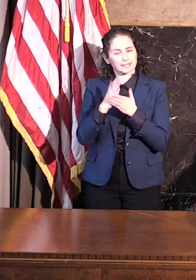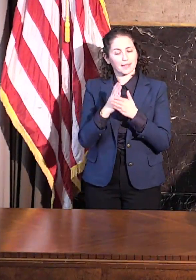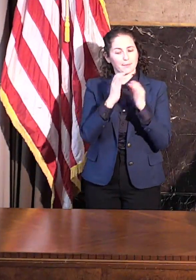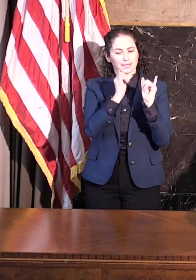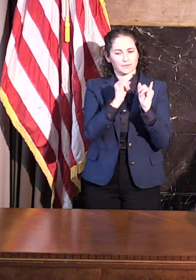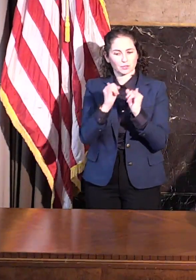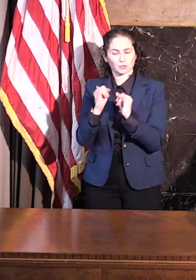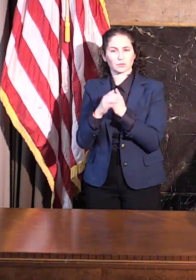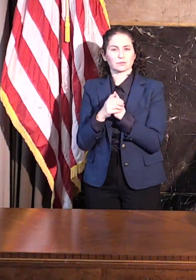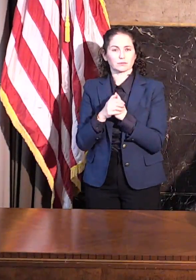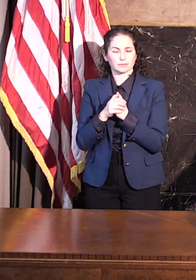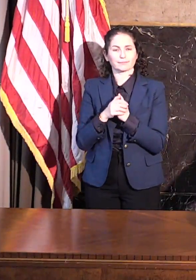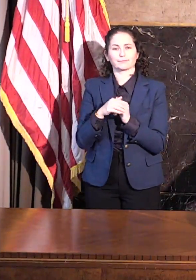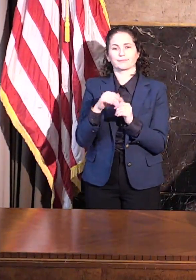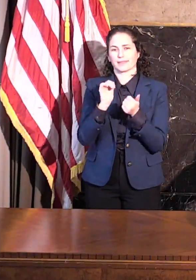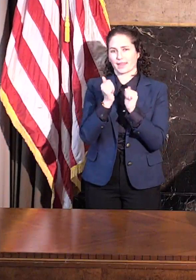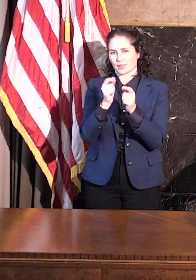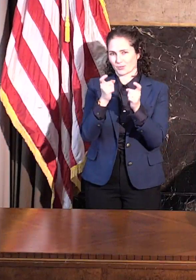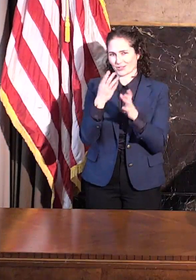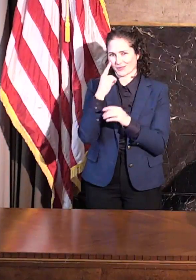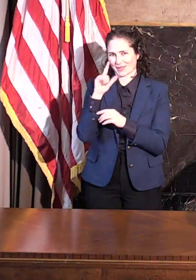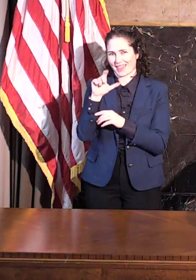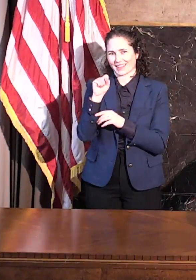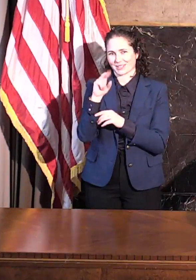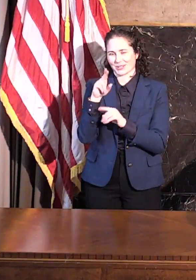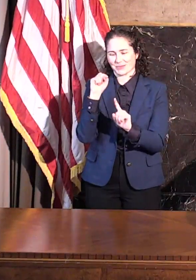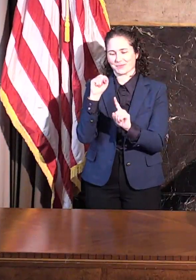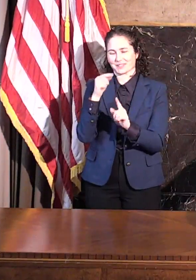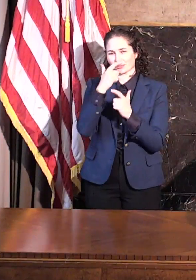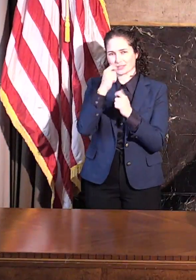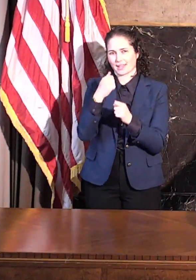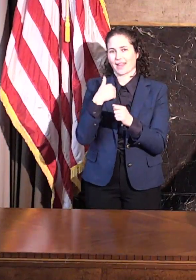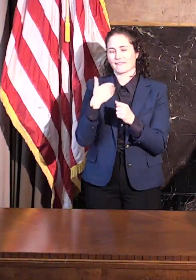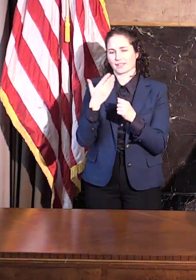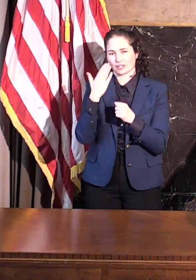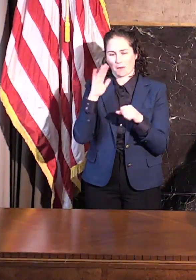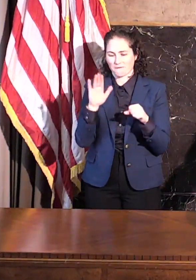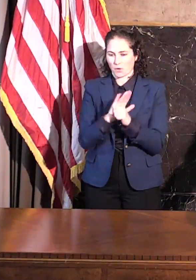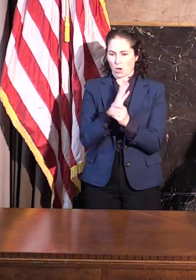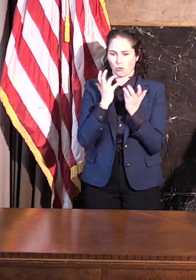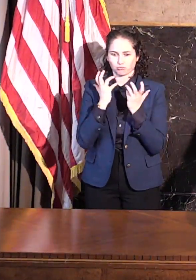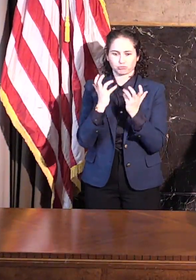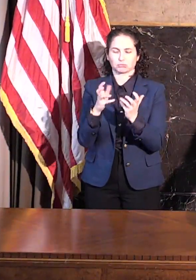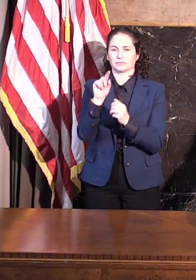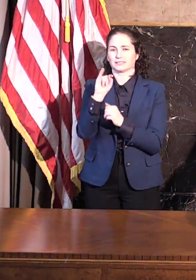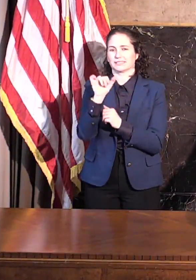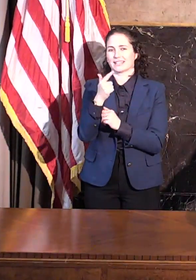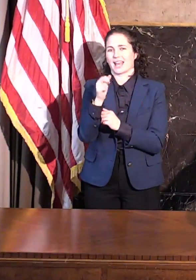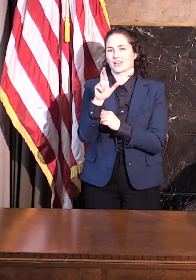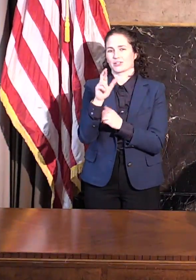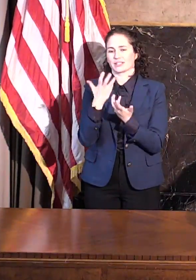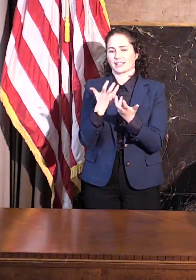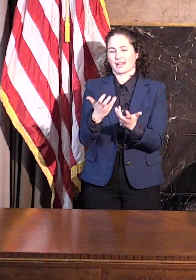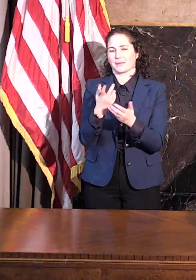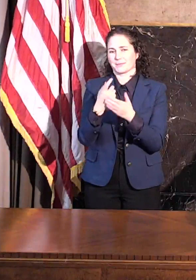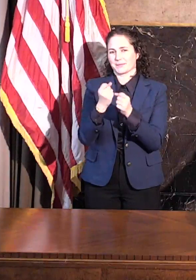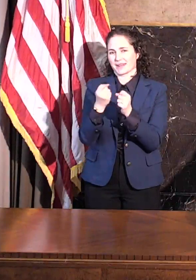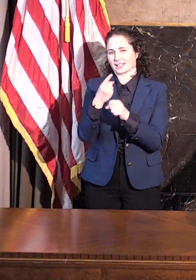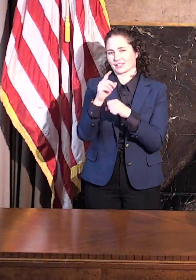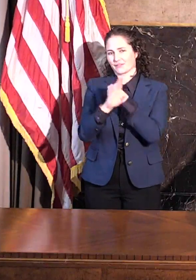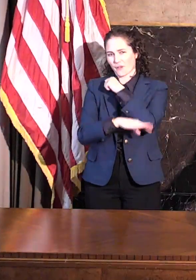trial with Moderna. I believe Pfizer is going to be applying for an amendment of the EUA that they already have to